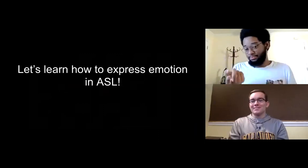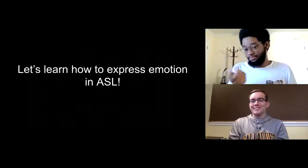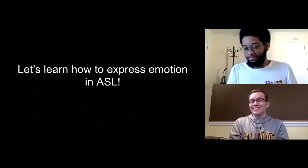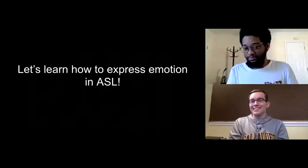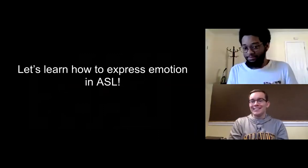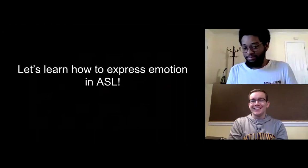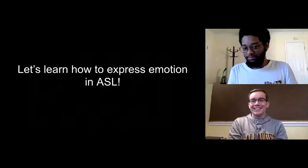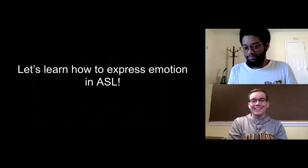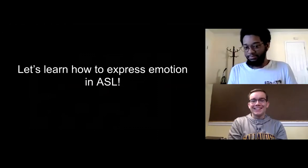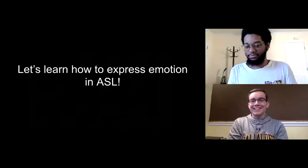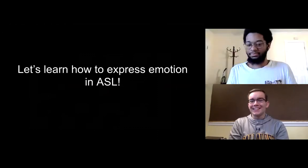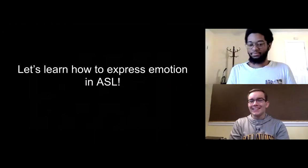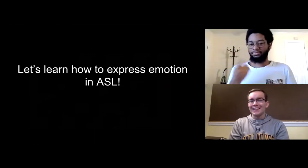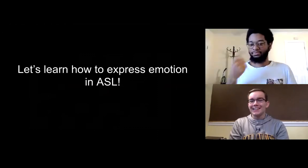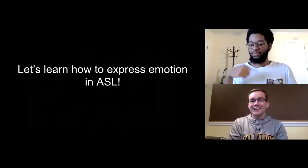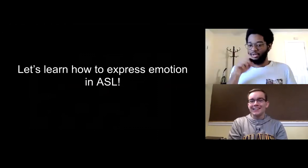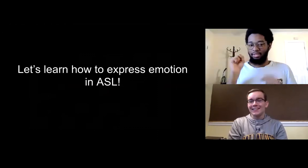All right. And oh, go ahead, Andrew.